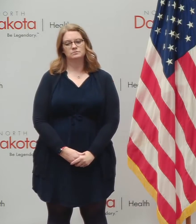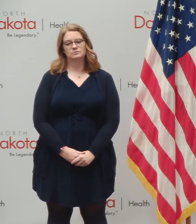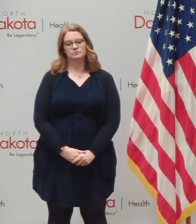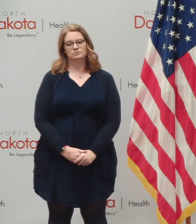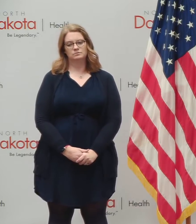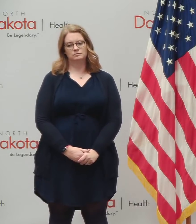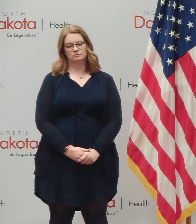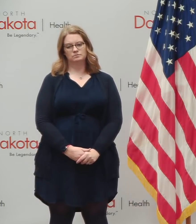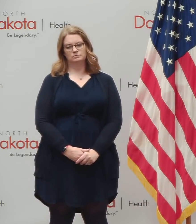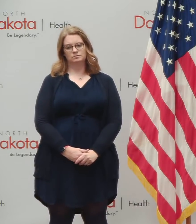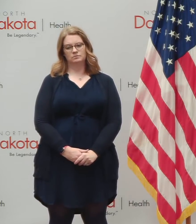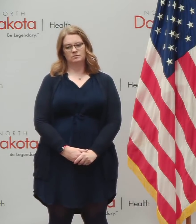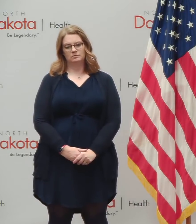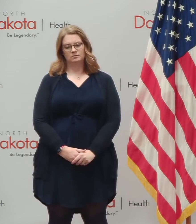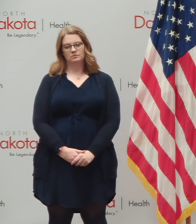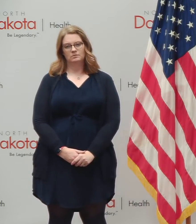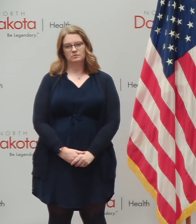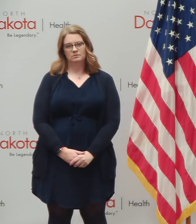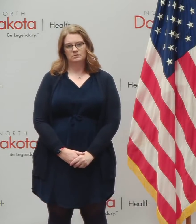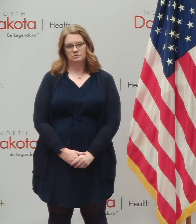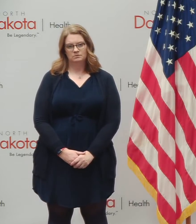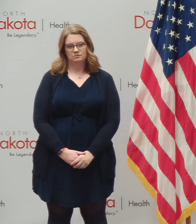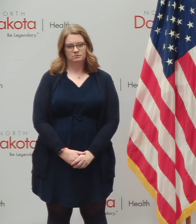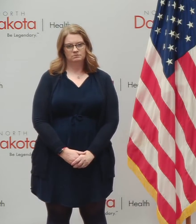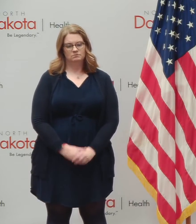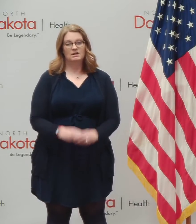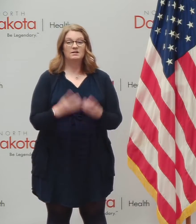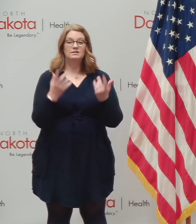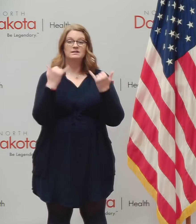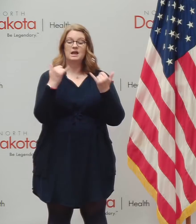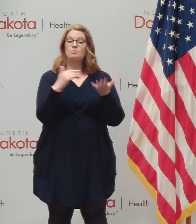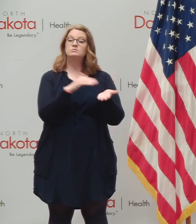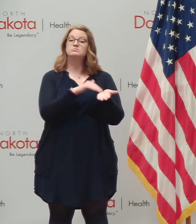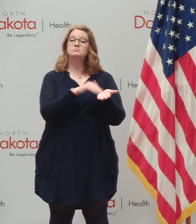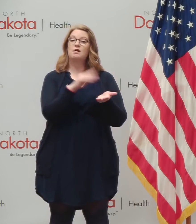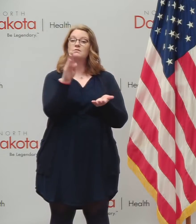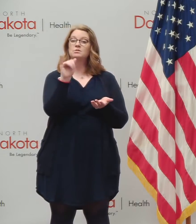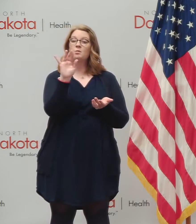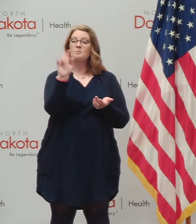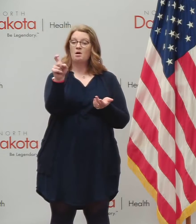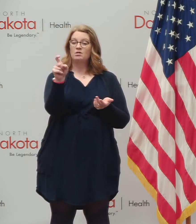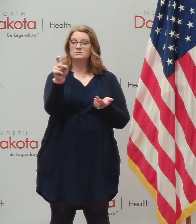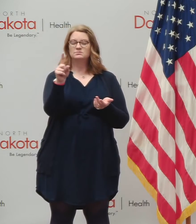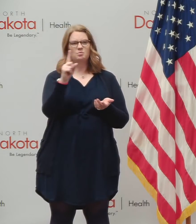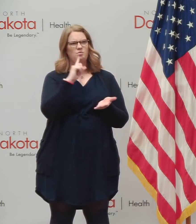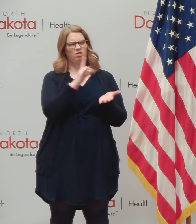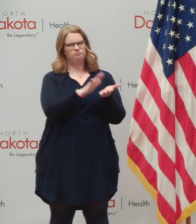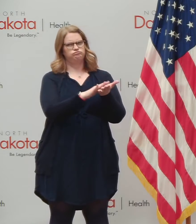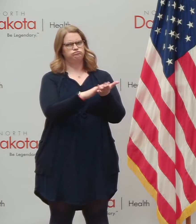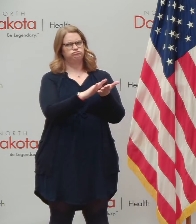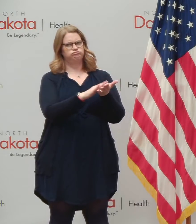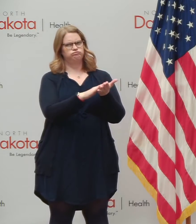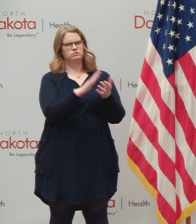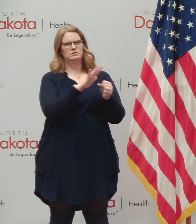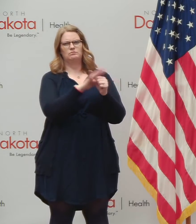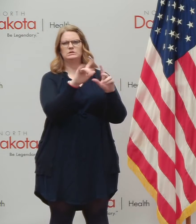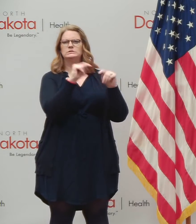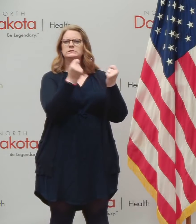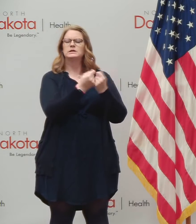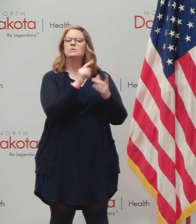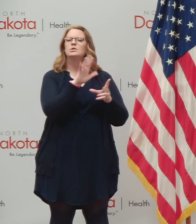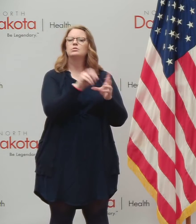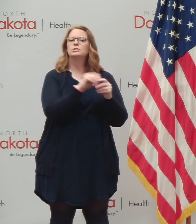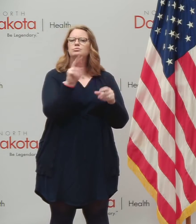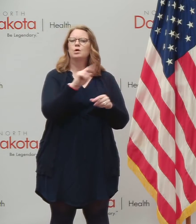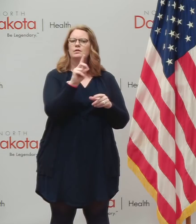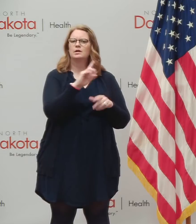As mentioned earlier, Dr. Birx was highly complimentary of the entire team. That includes the North Dakota National